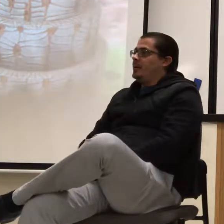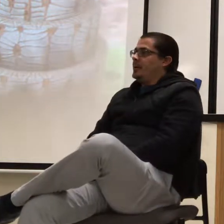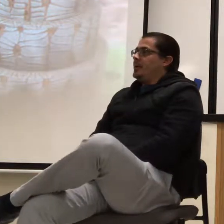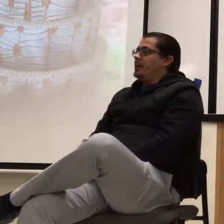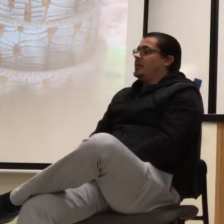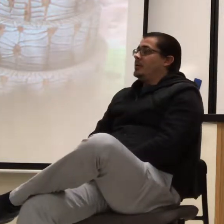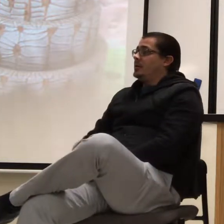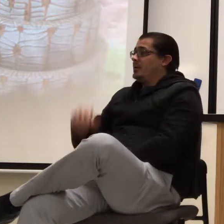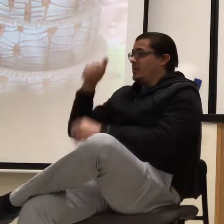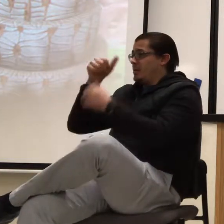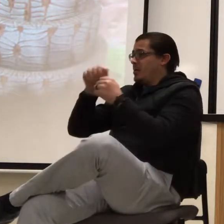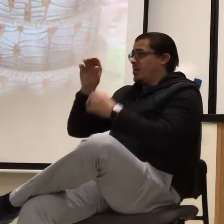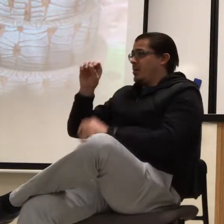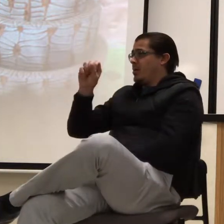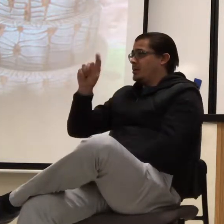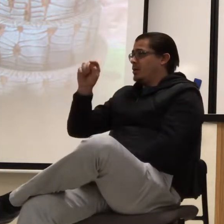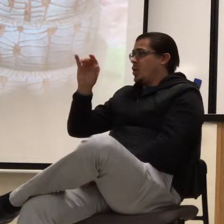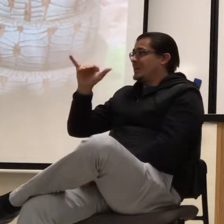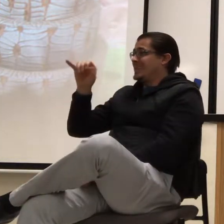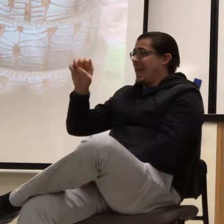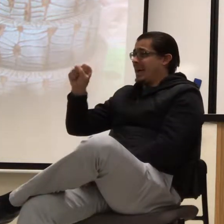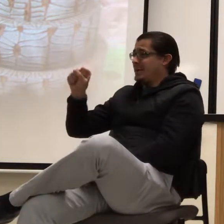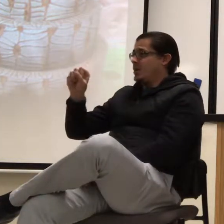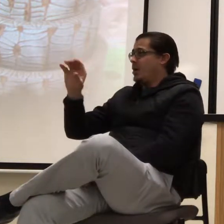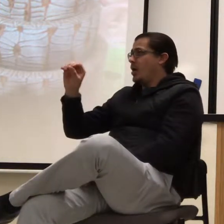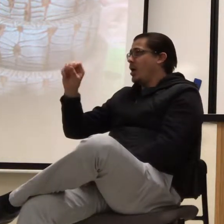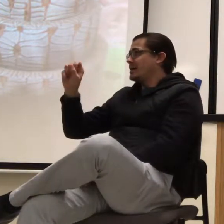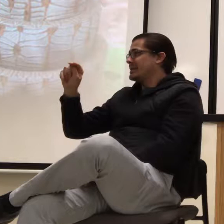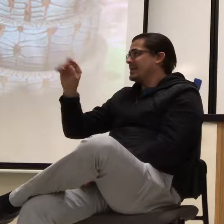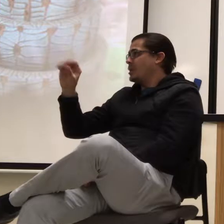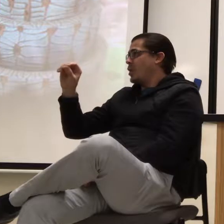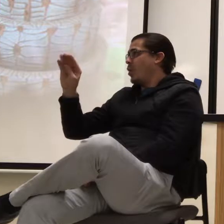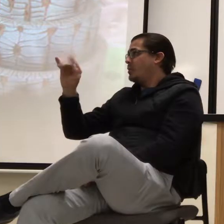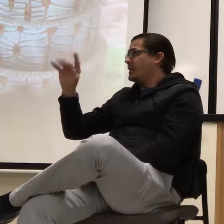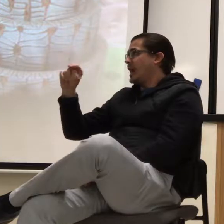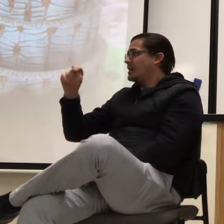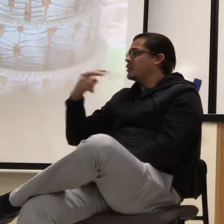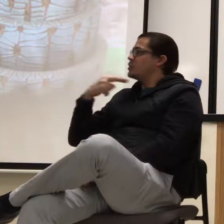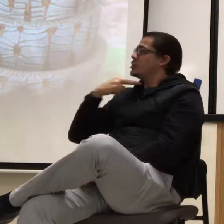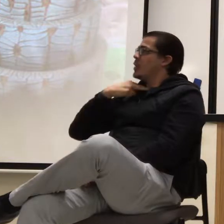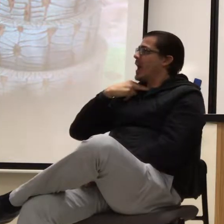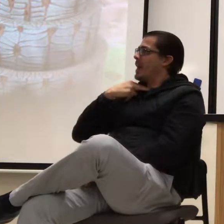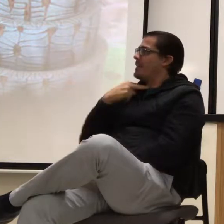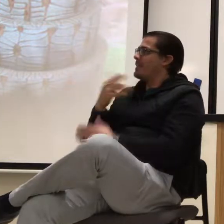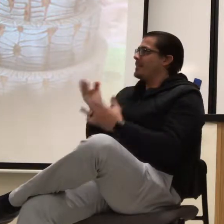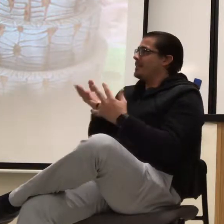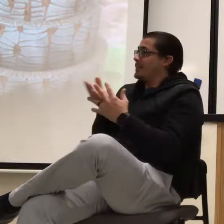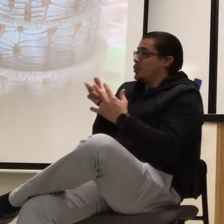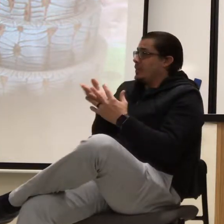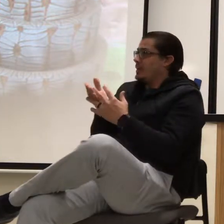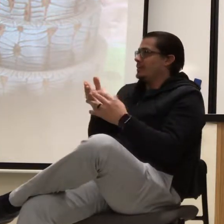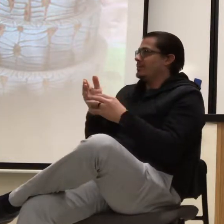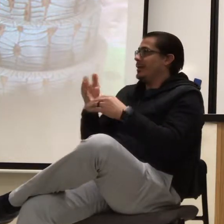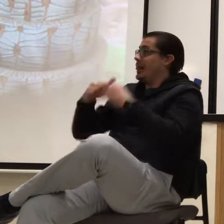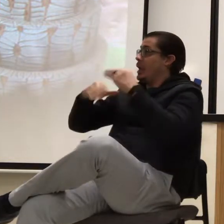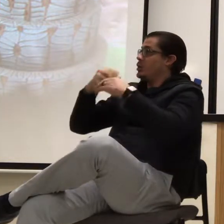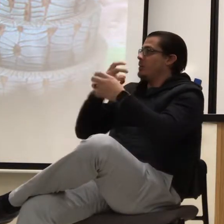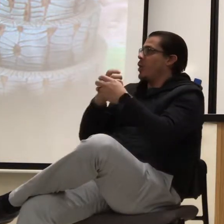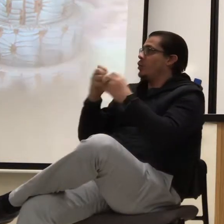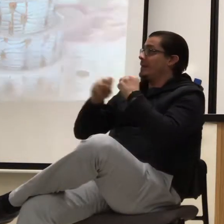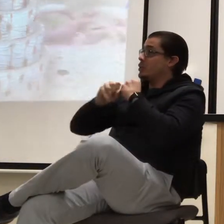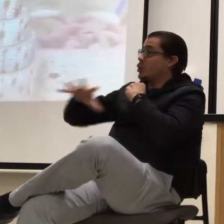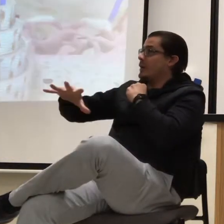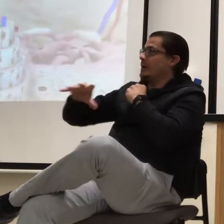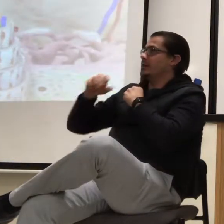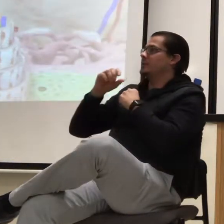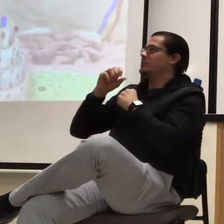Because remember, osteocytes are osteoblasts that became trapped within the layers of bone they secreted. And so all these